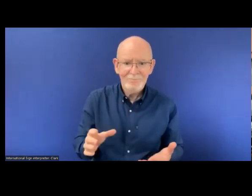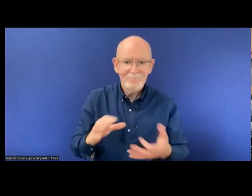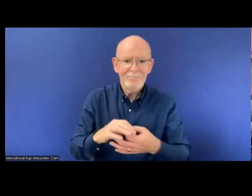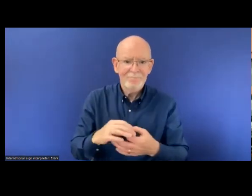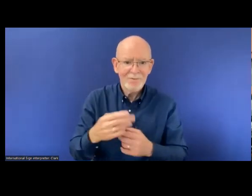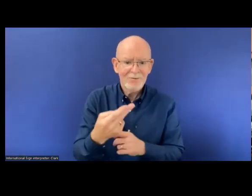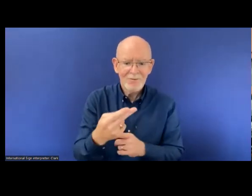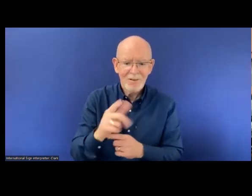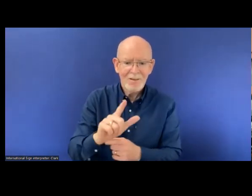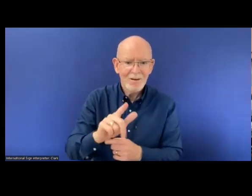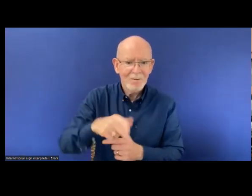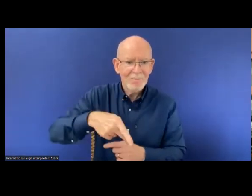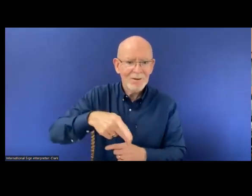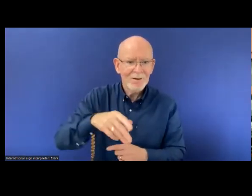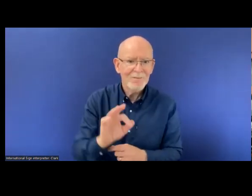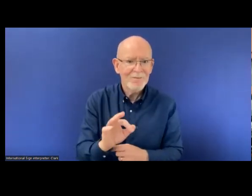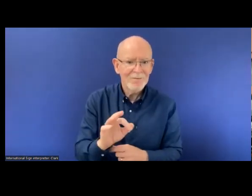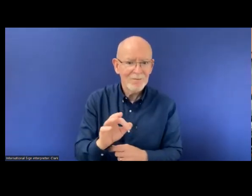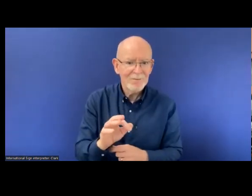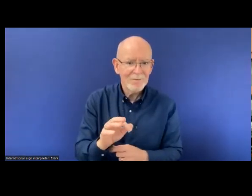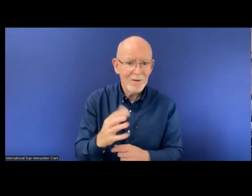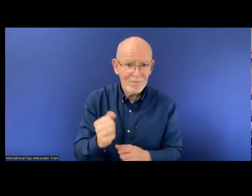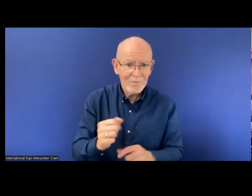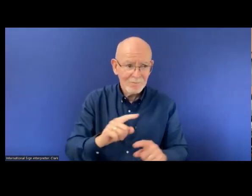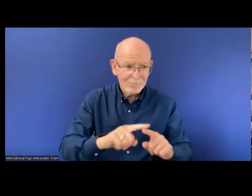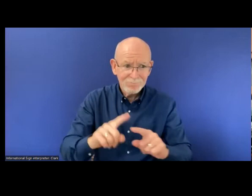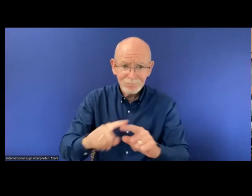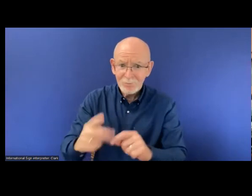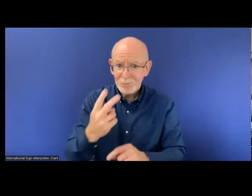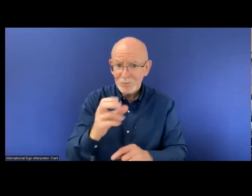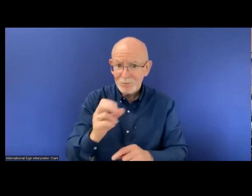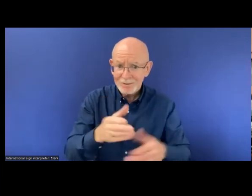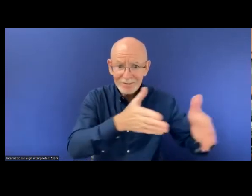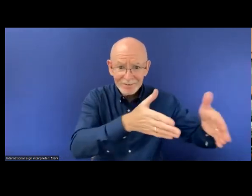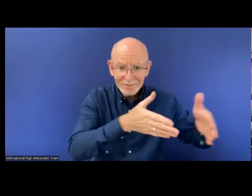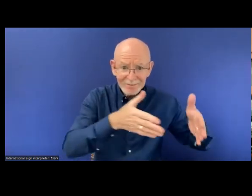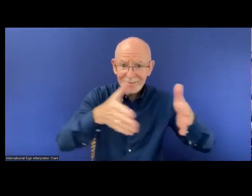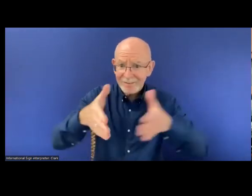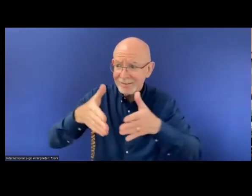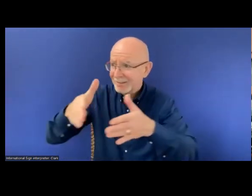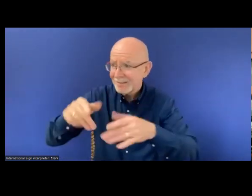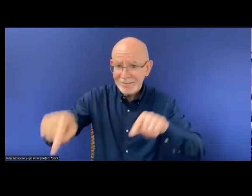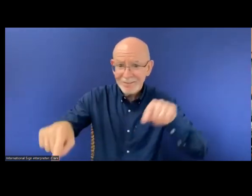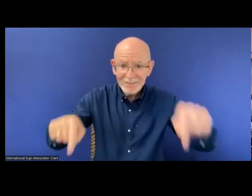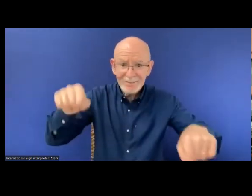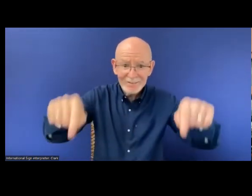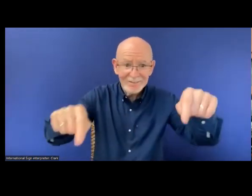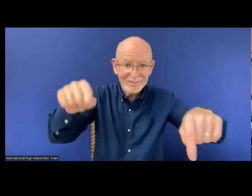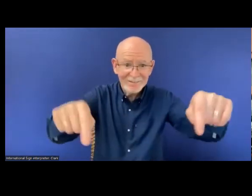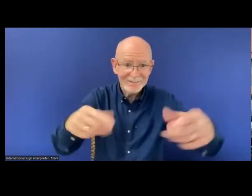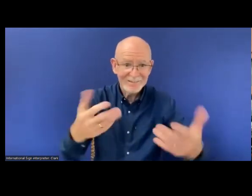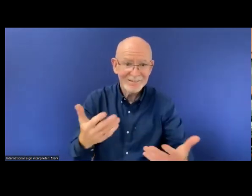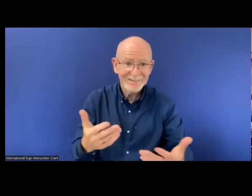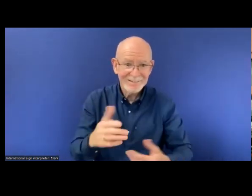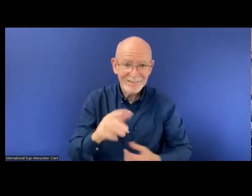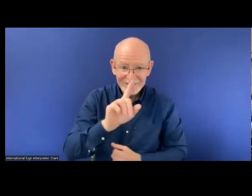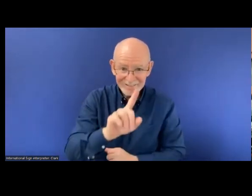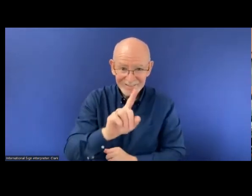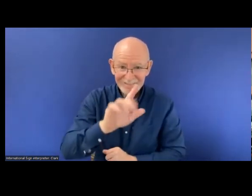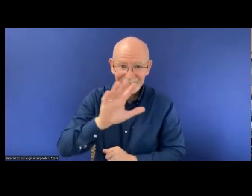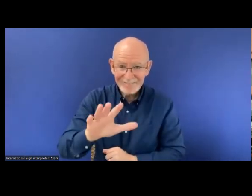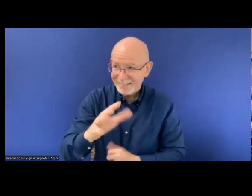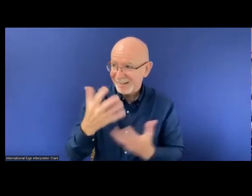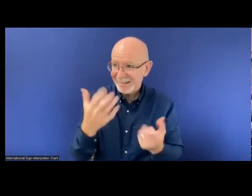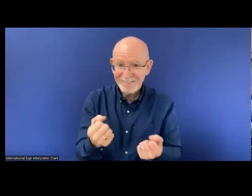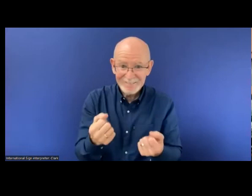slot. And we are extremely pleased that we are still able to show the commitment of the